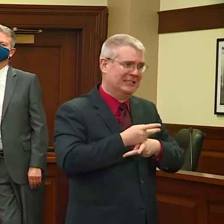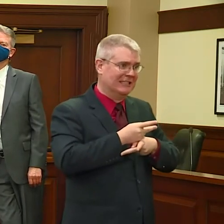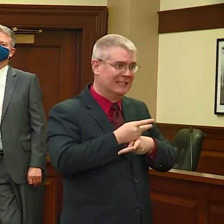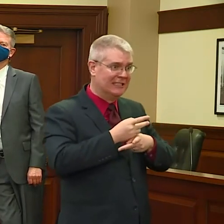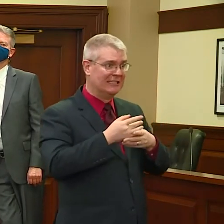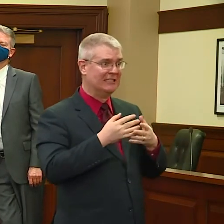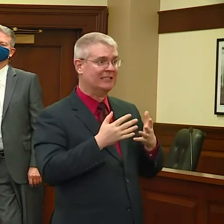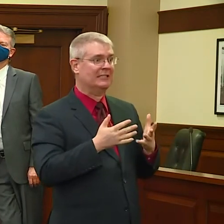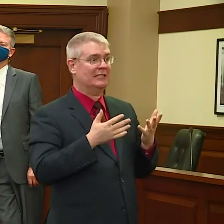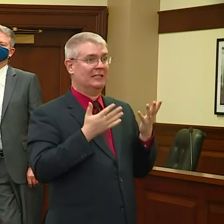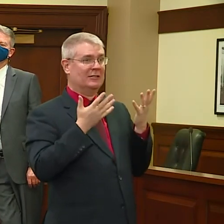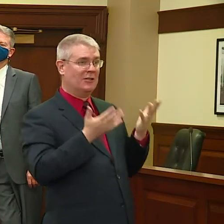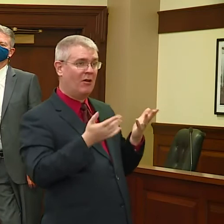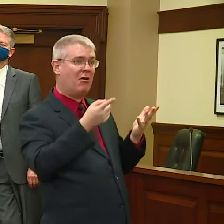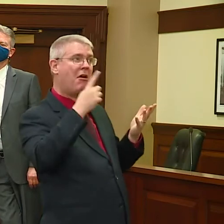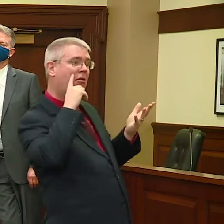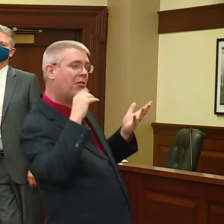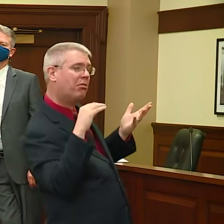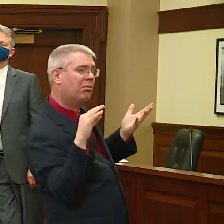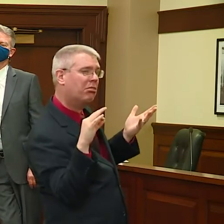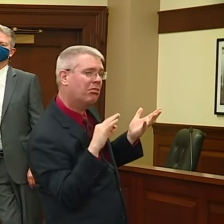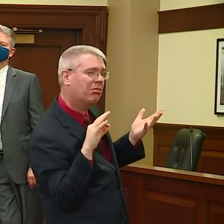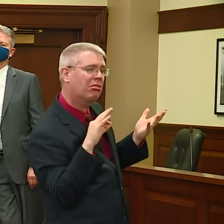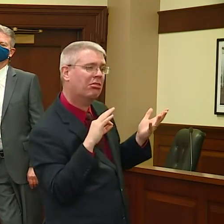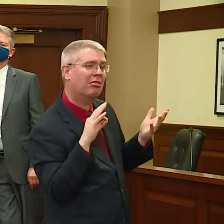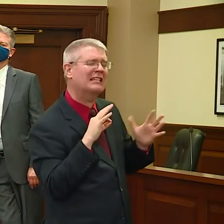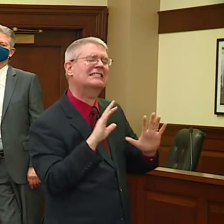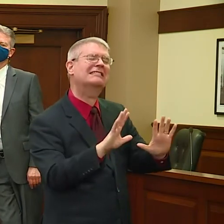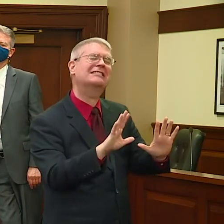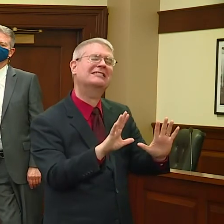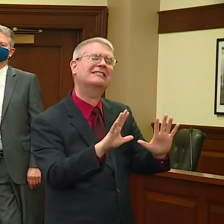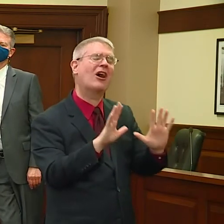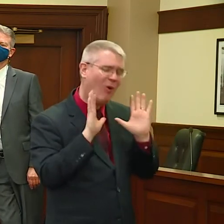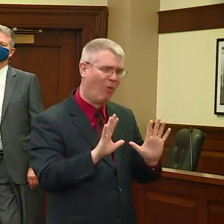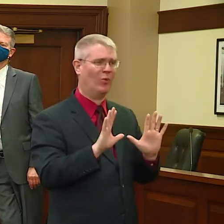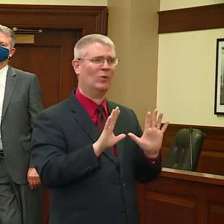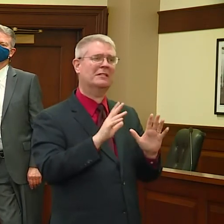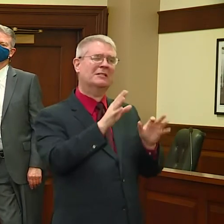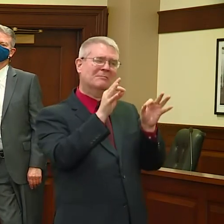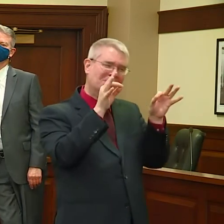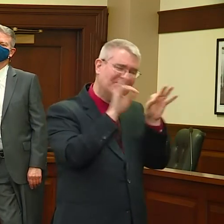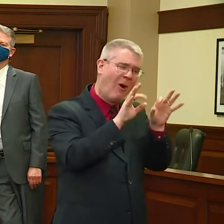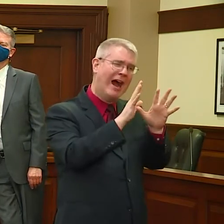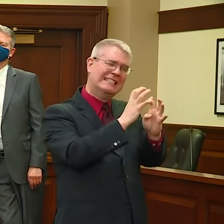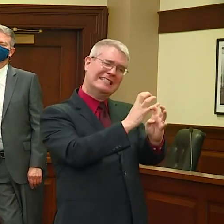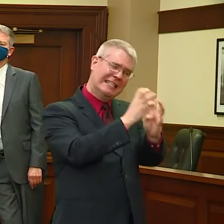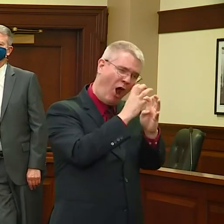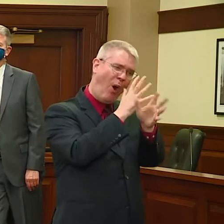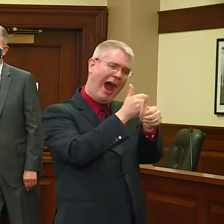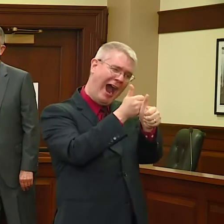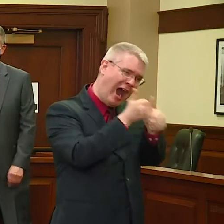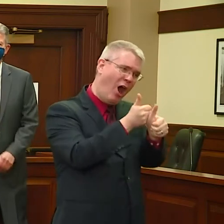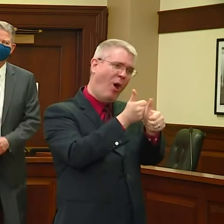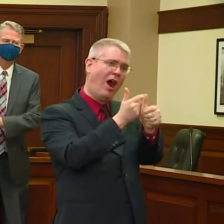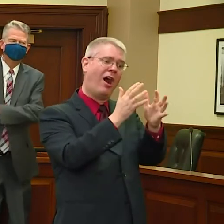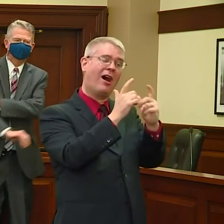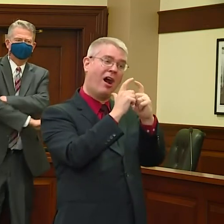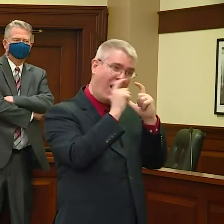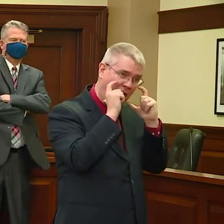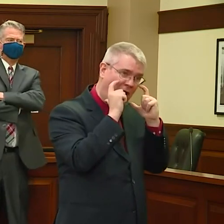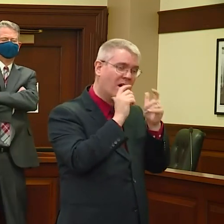physically distancing in public spaces, good hand hygiene, and staying home when you're not feeling well. As we